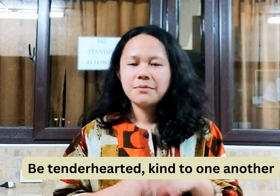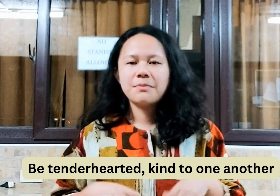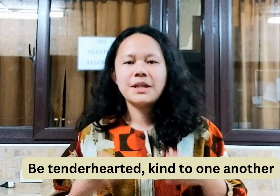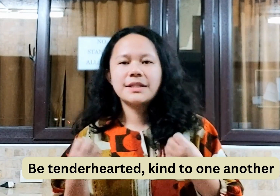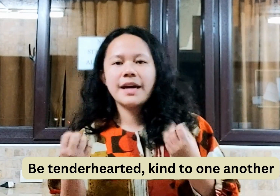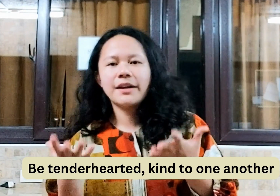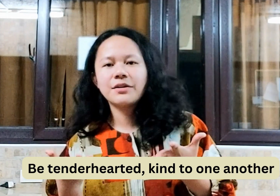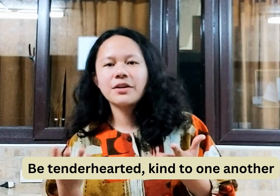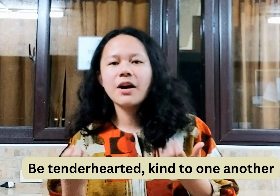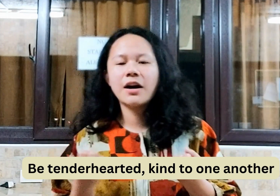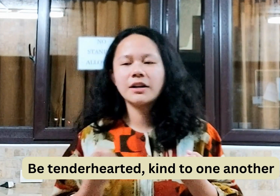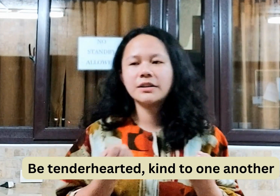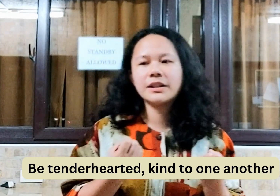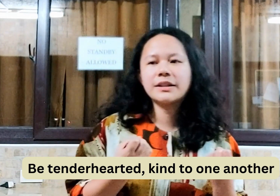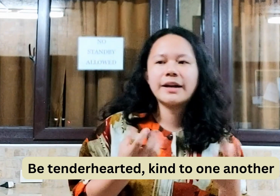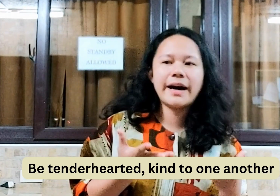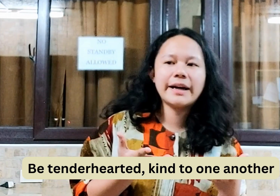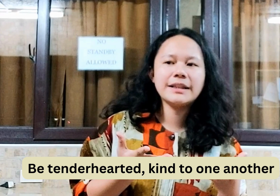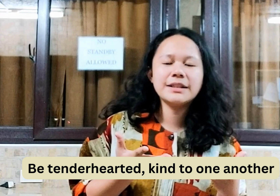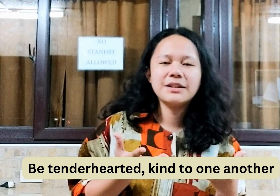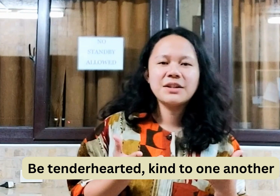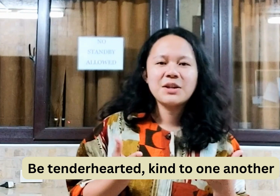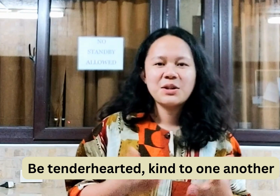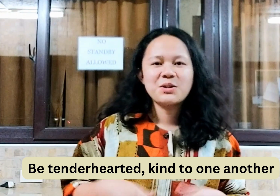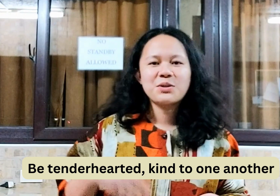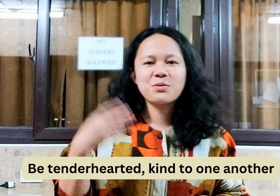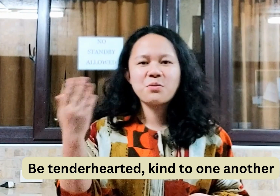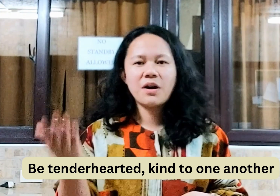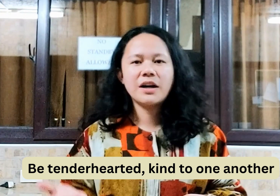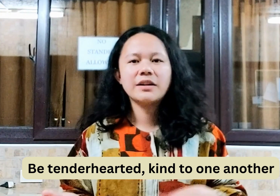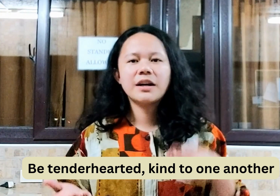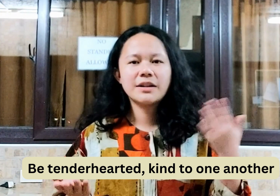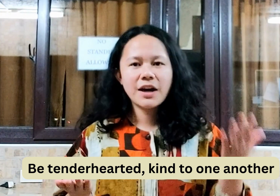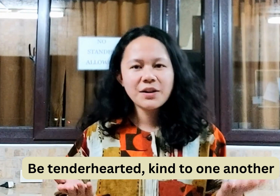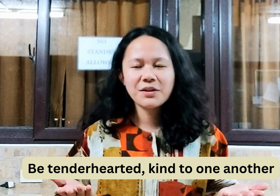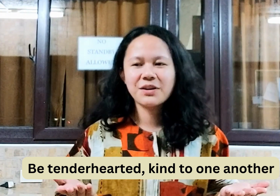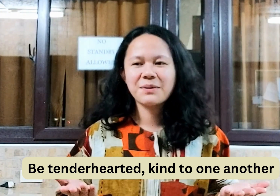Be tender-hearted, kind to one another.